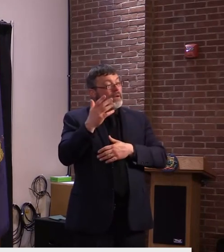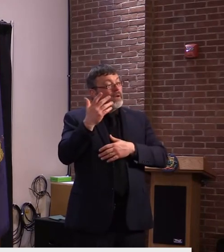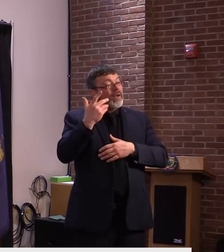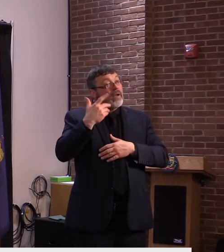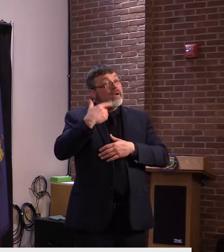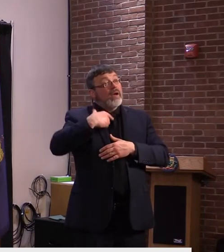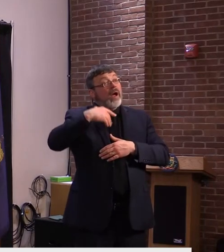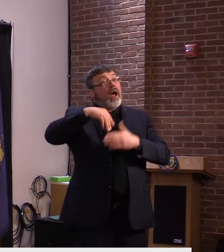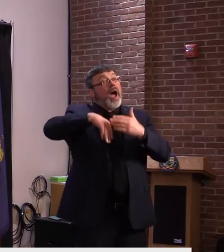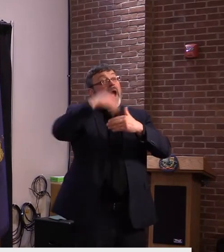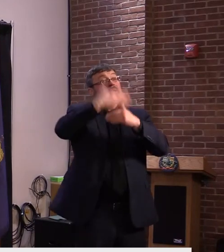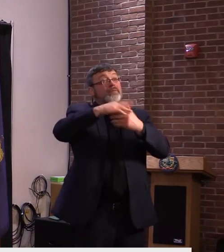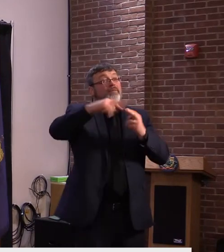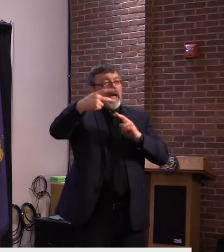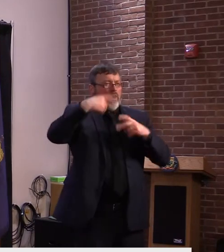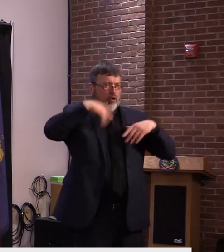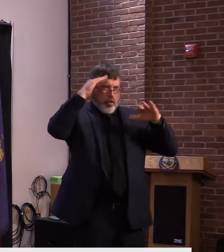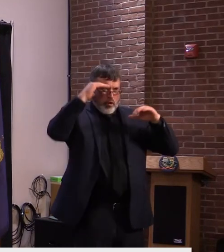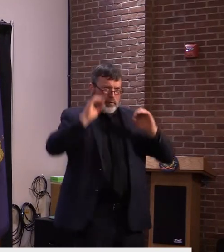time being realistic.